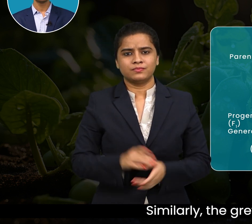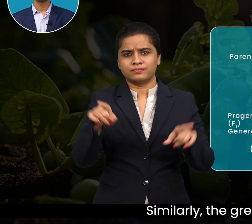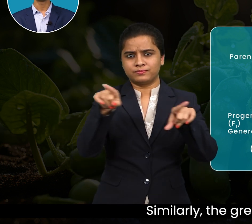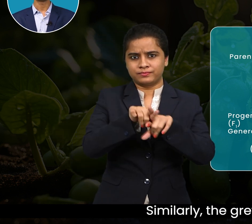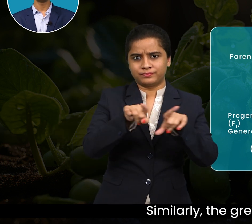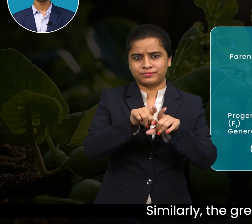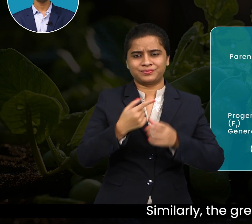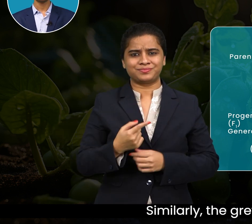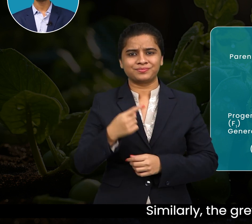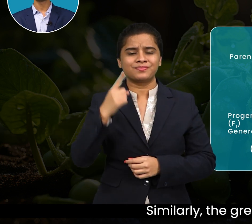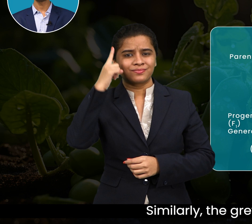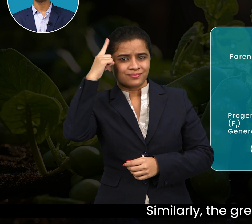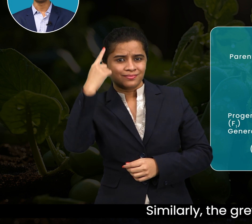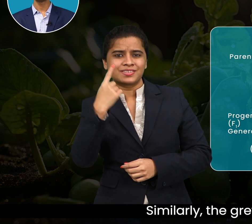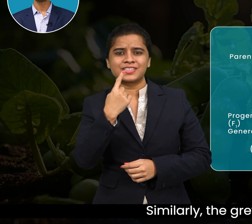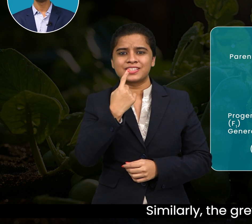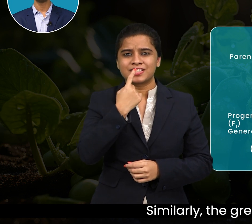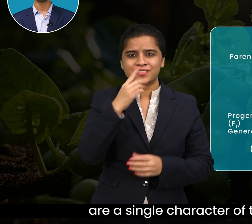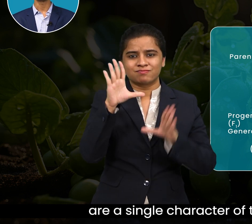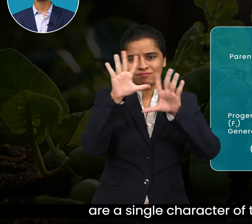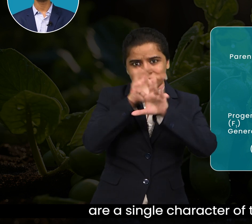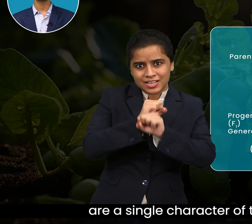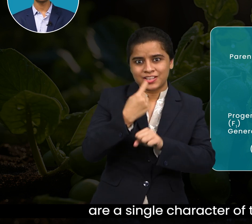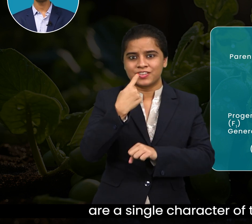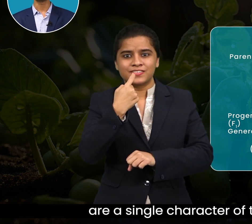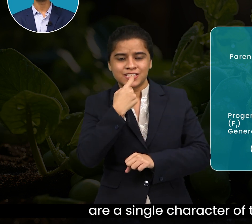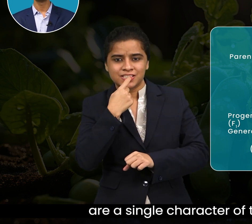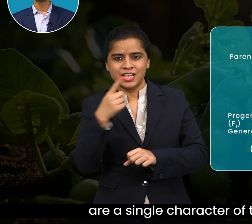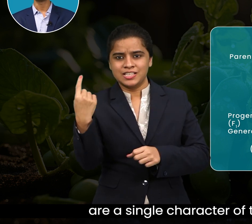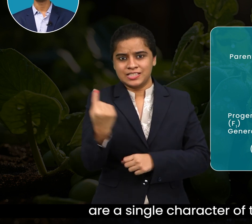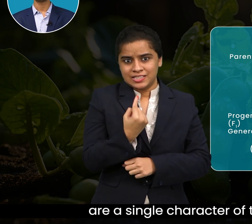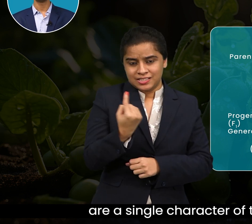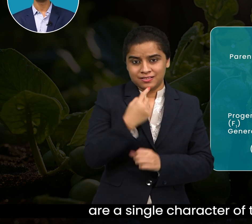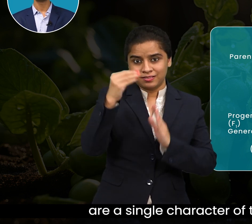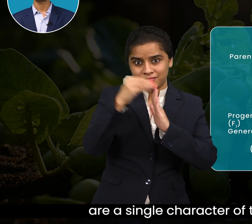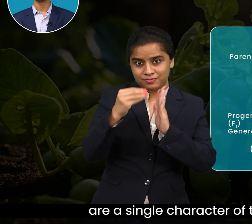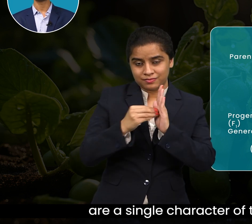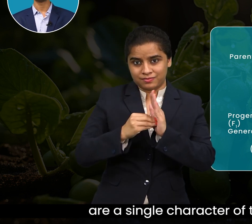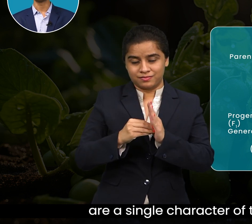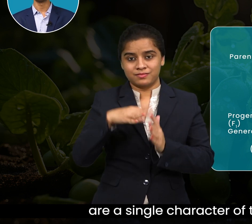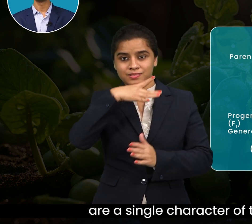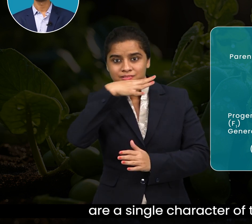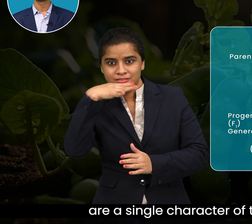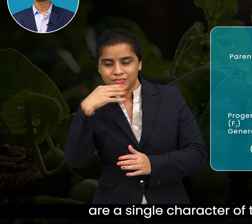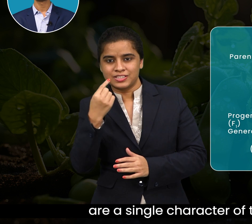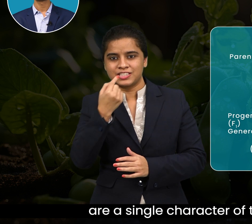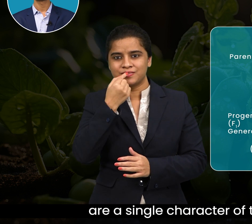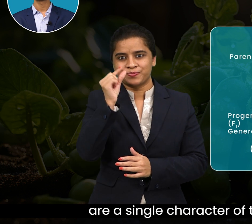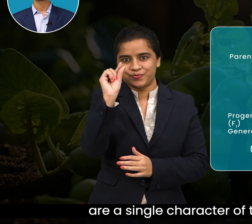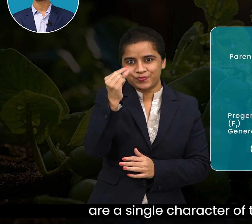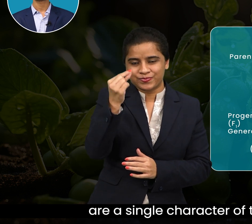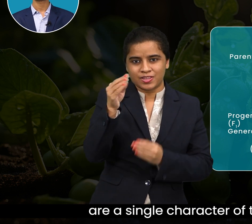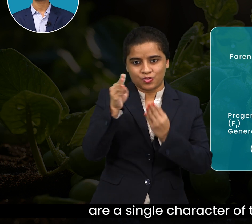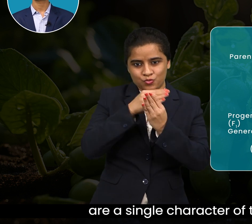Similarly, the grey and white forms are a single character of the color of the seed coat.